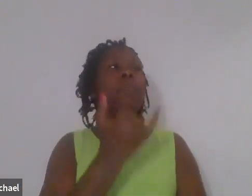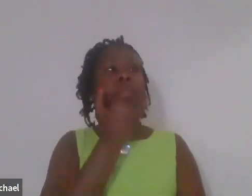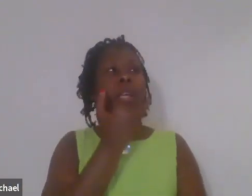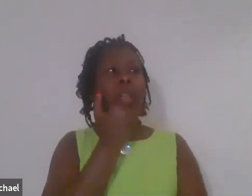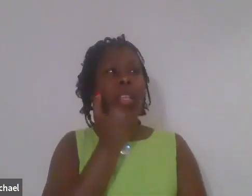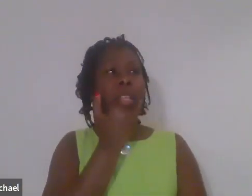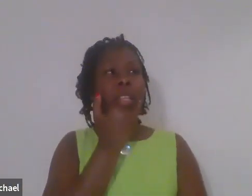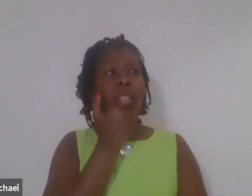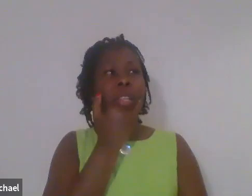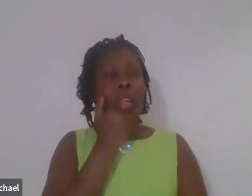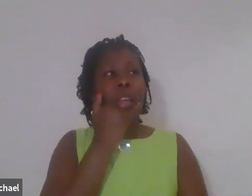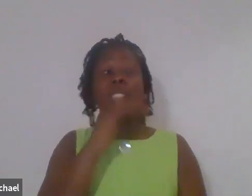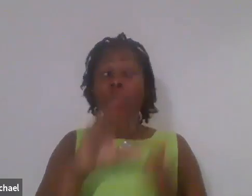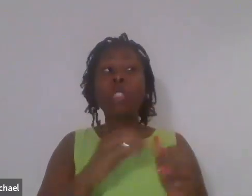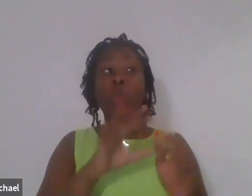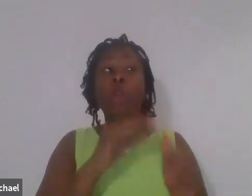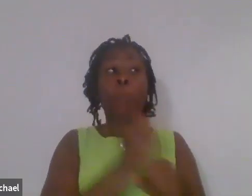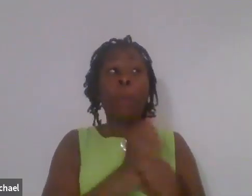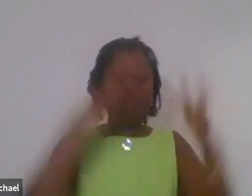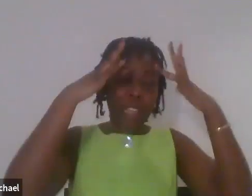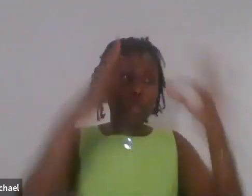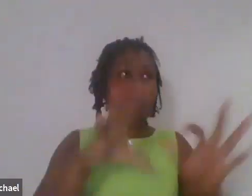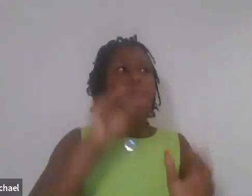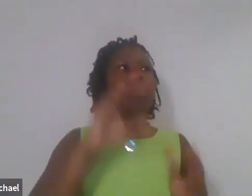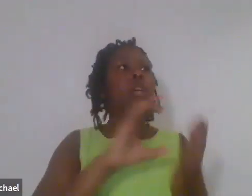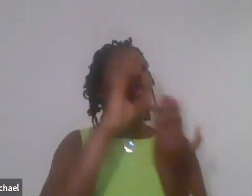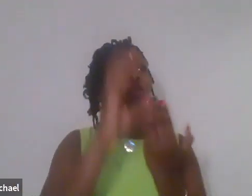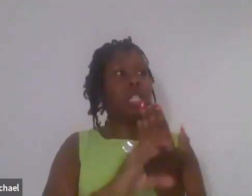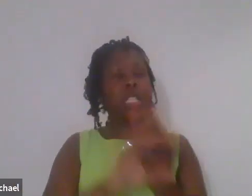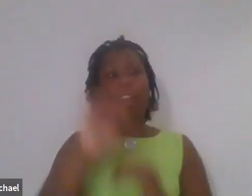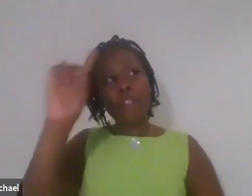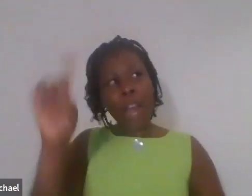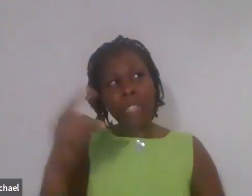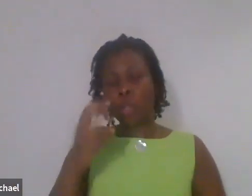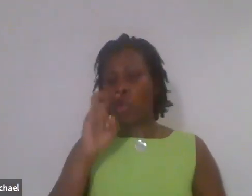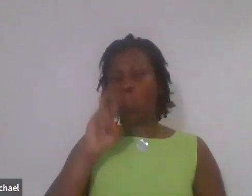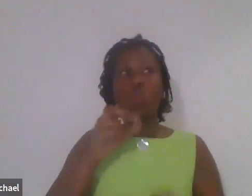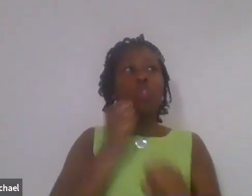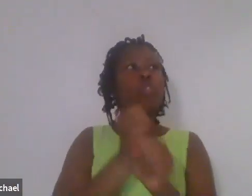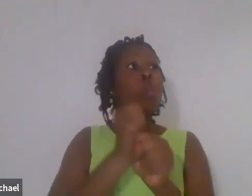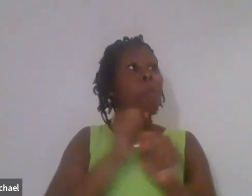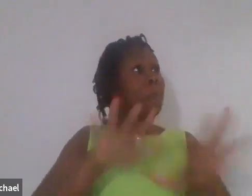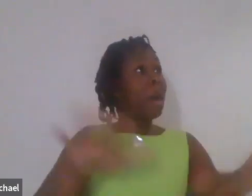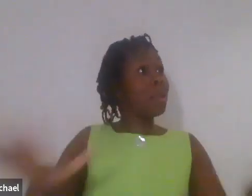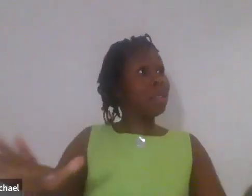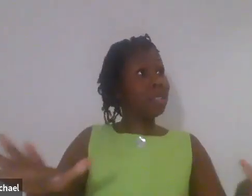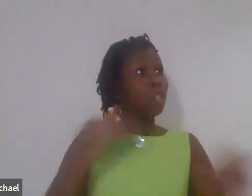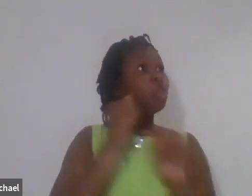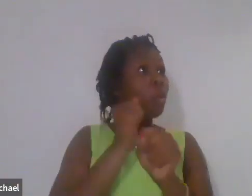And many times we do mistakes, and especially when you're making a decision to choose our curricula